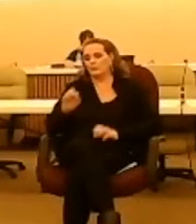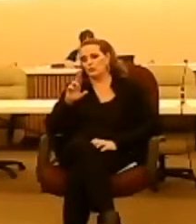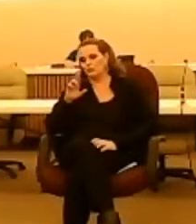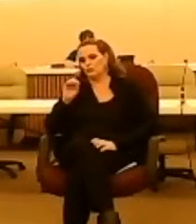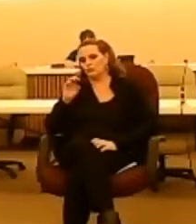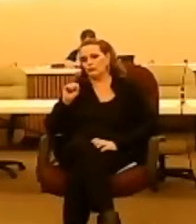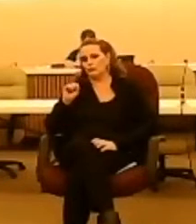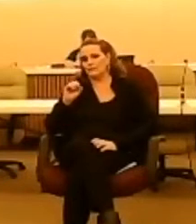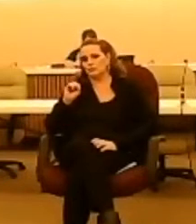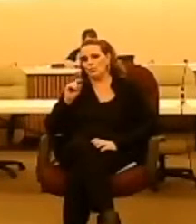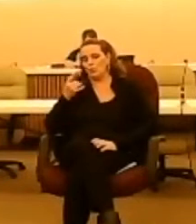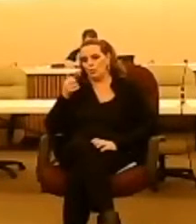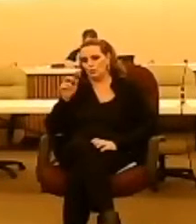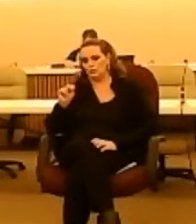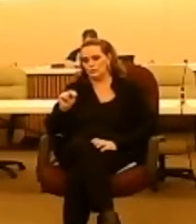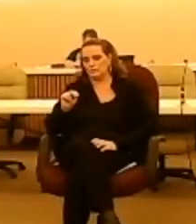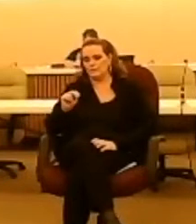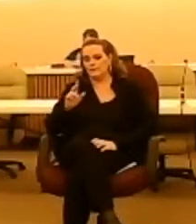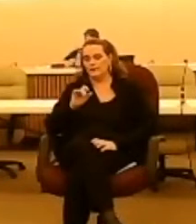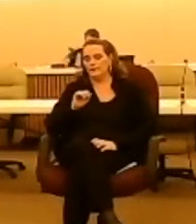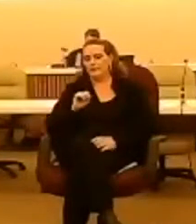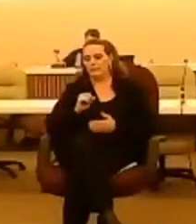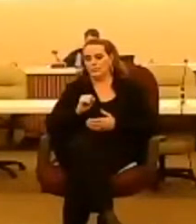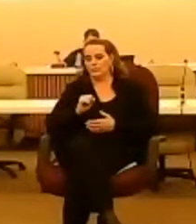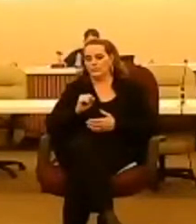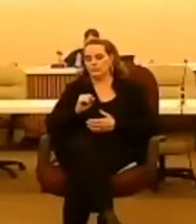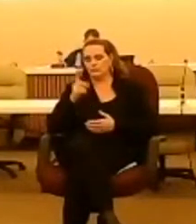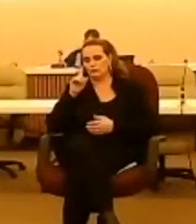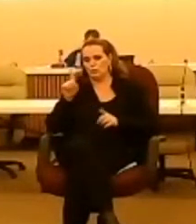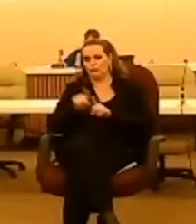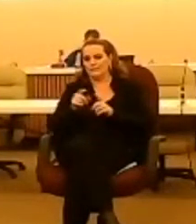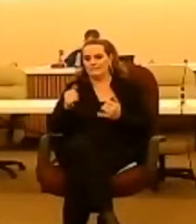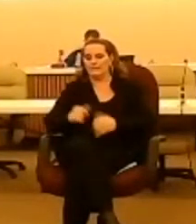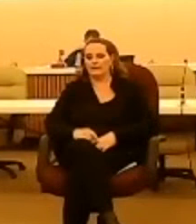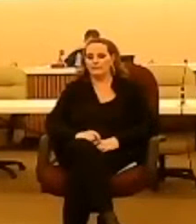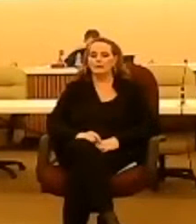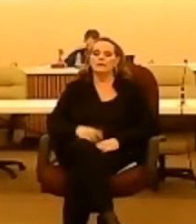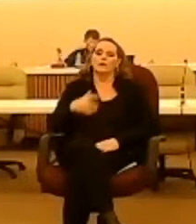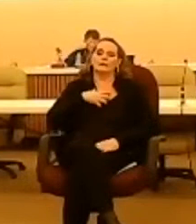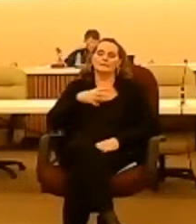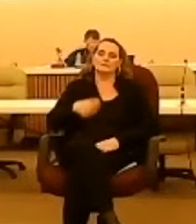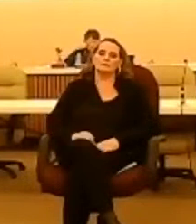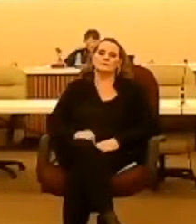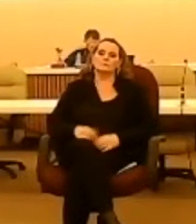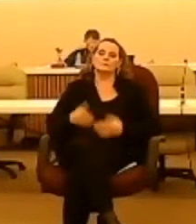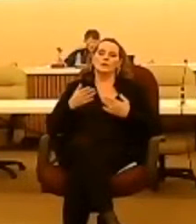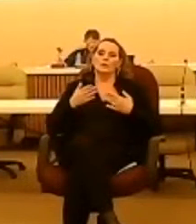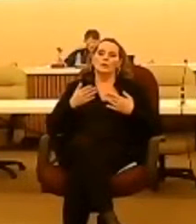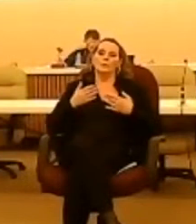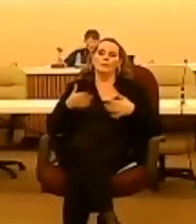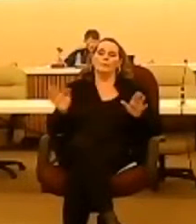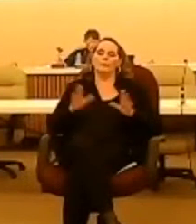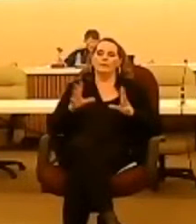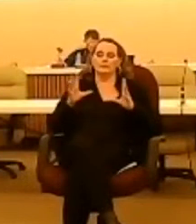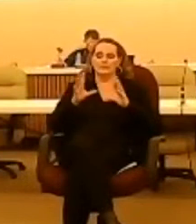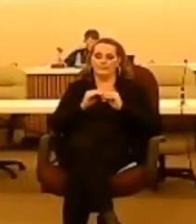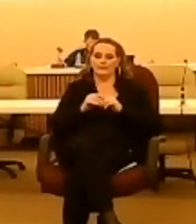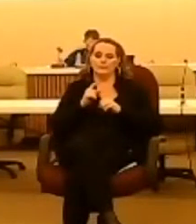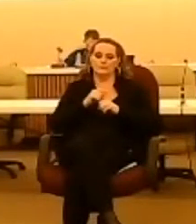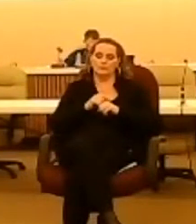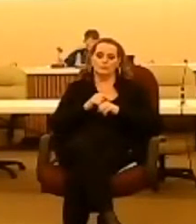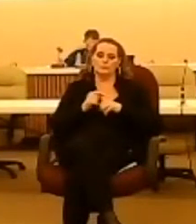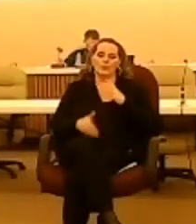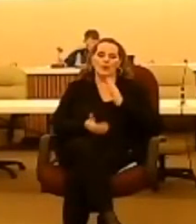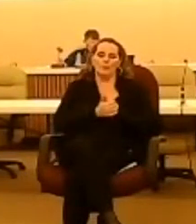Yes. Yep. Okay, hearing no objections, the public hearing to consider amending special